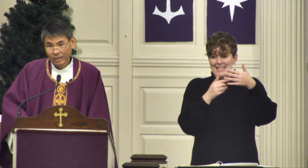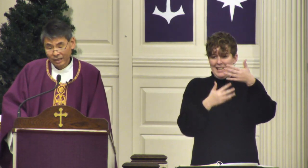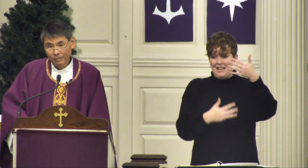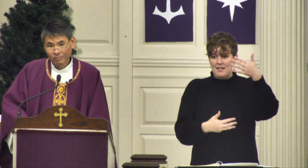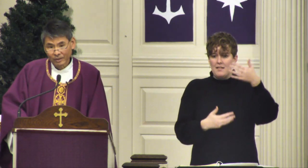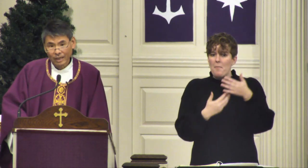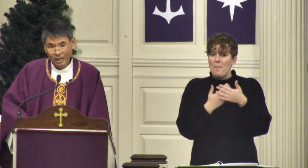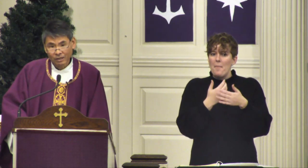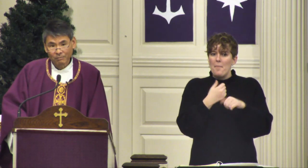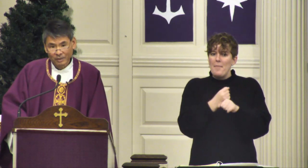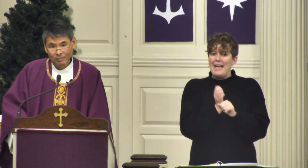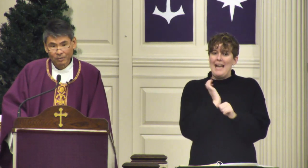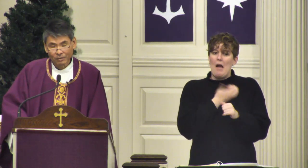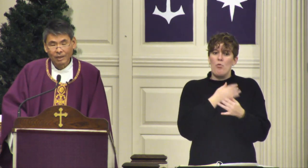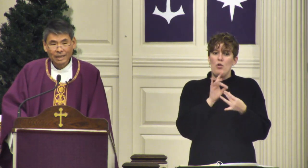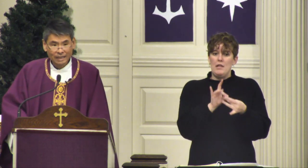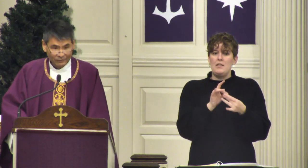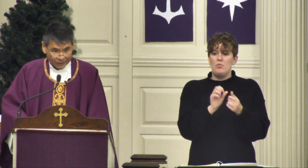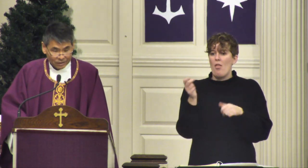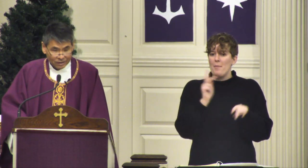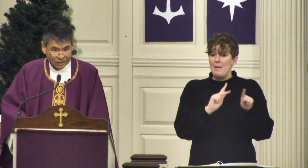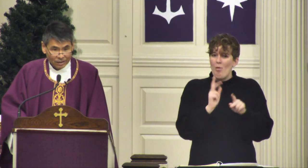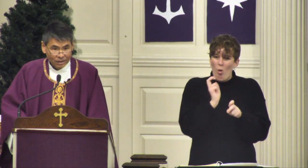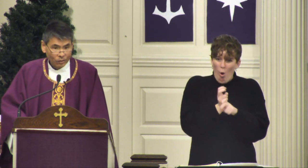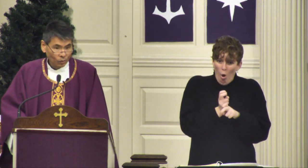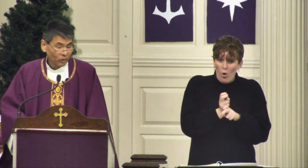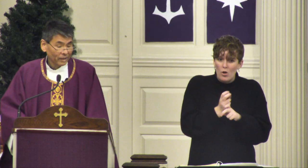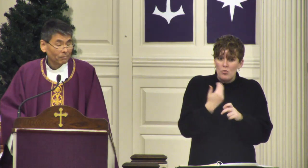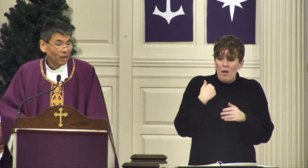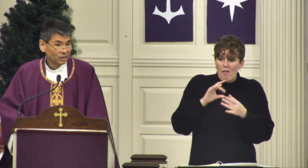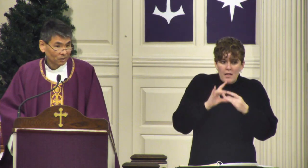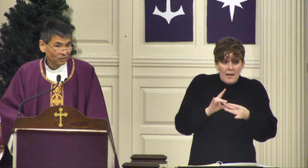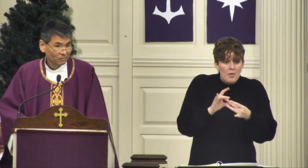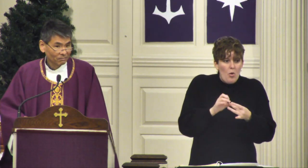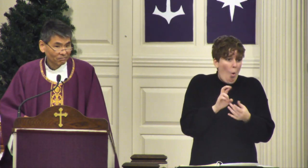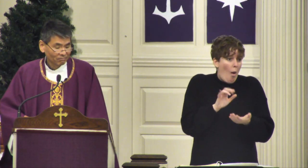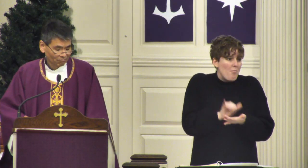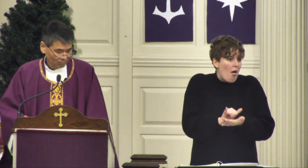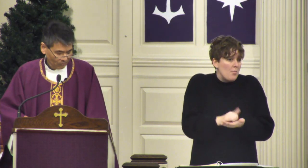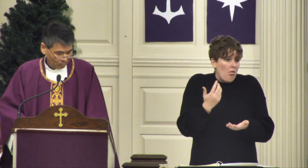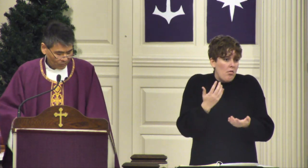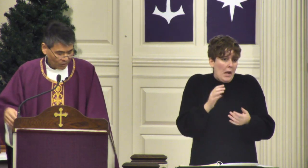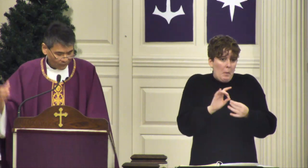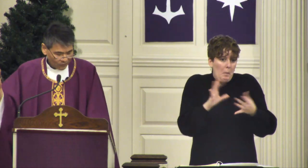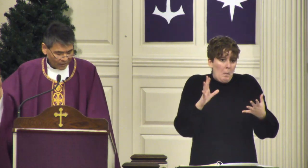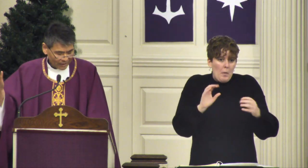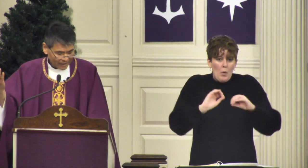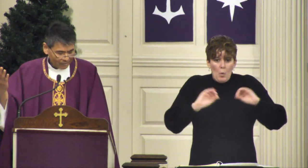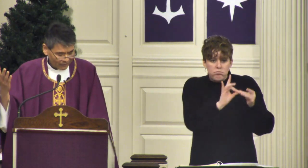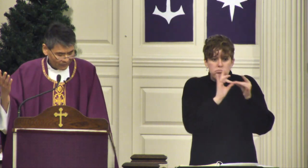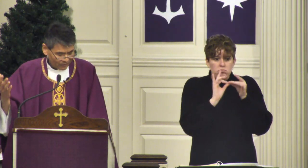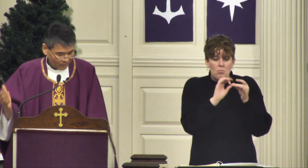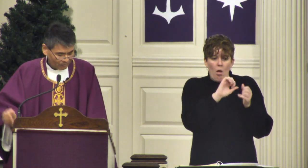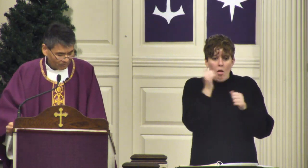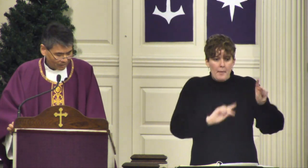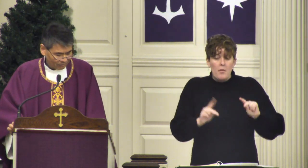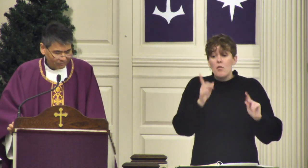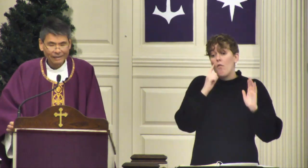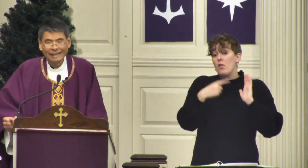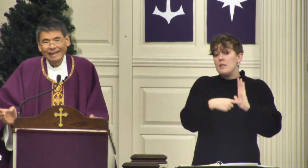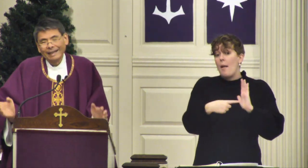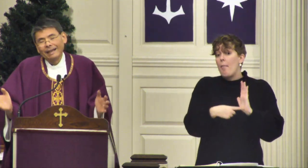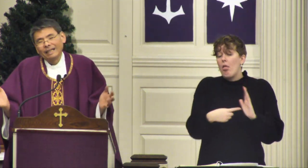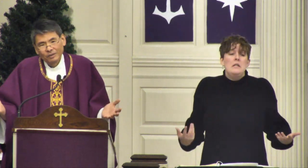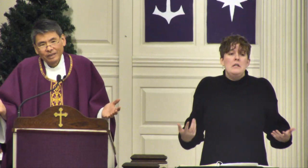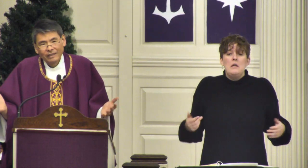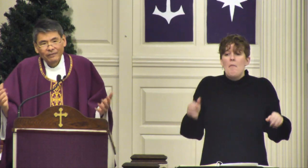relationship with other people difficult or impossible. So, for example, if you know,